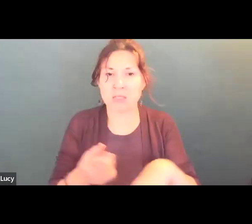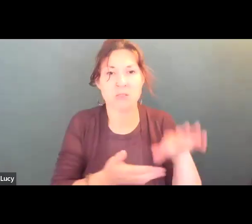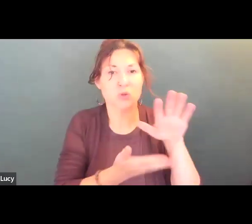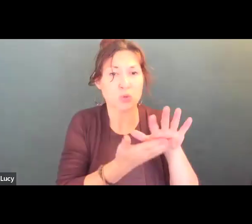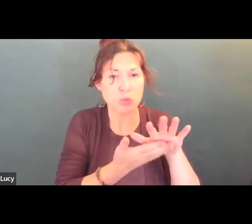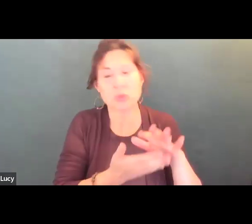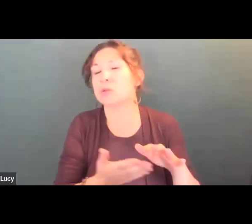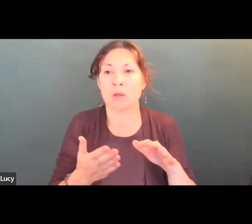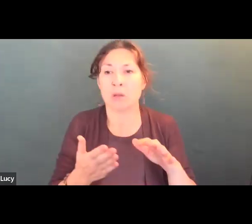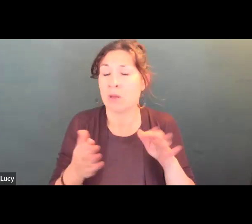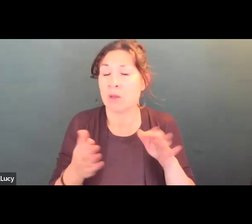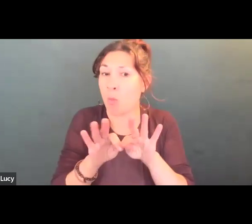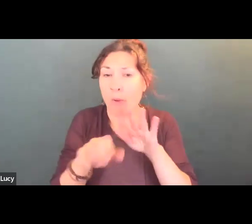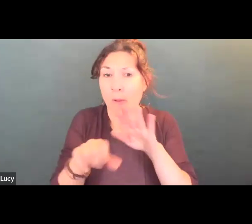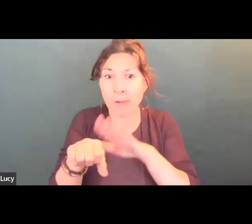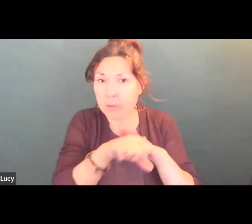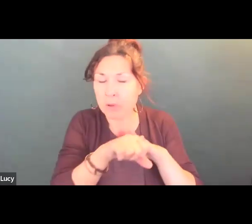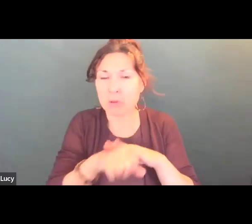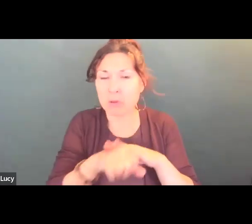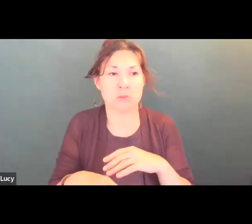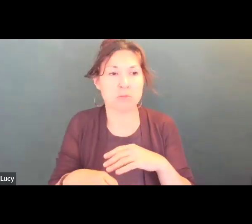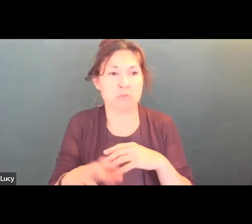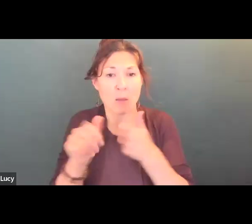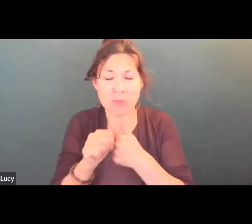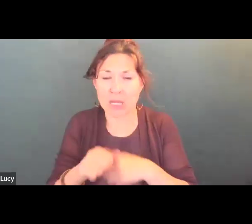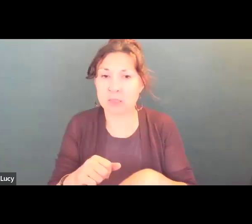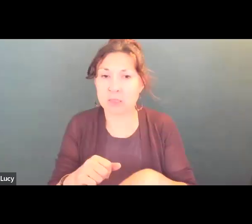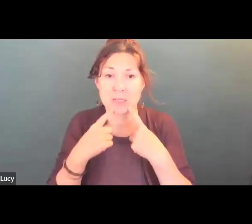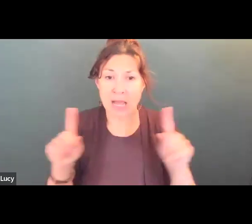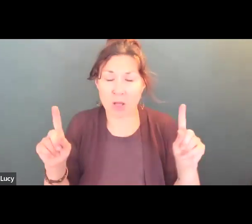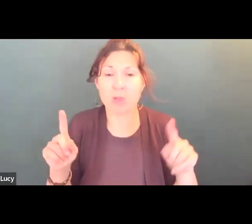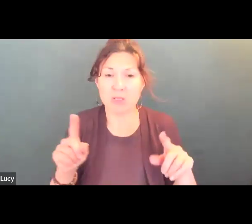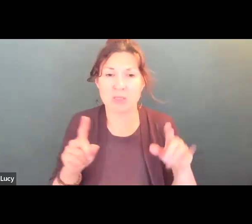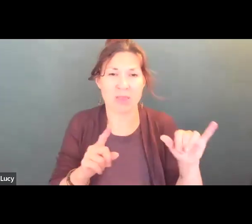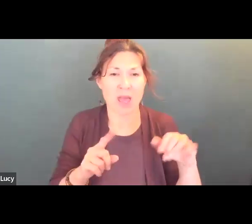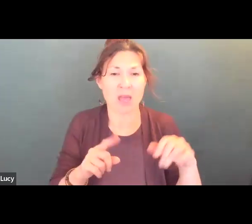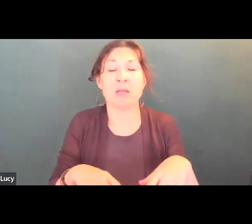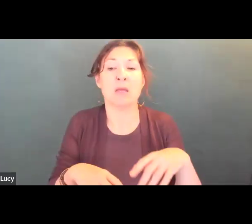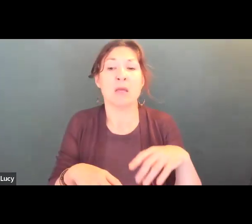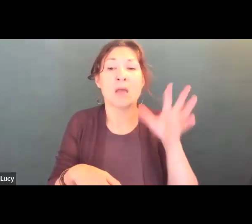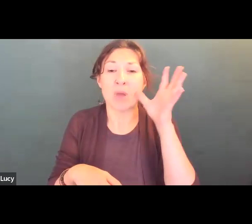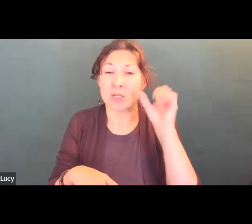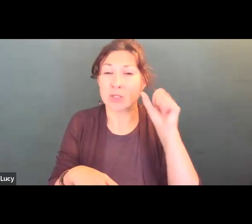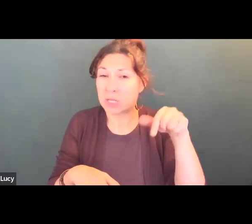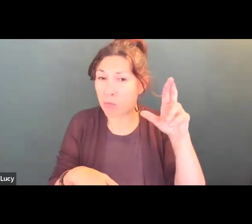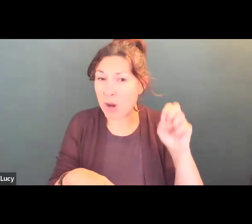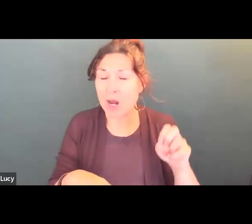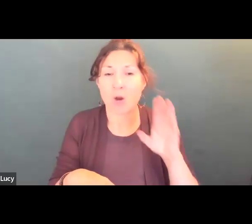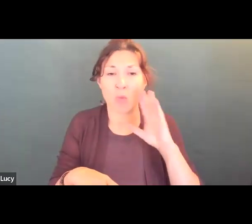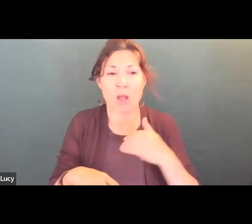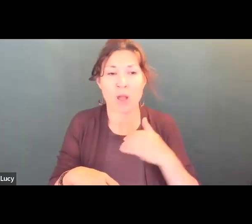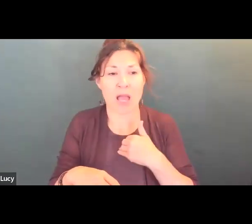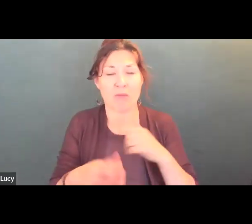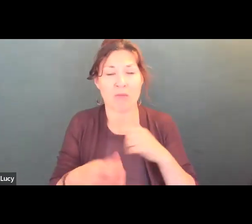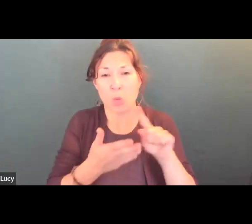alerts, updates, and announcements. Parent Square will also give you additional access to our weekly family newsletter,